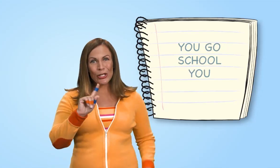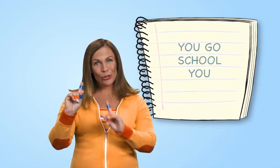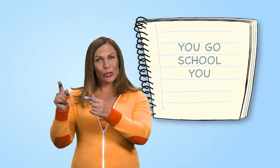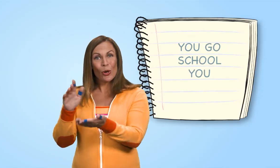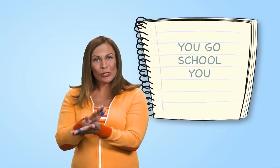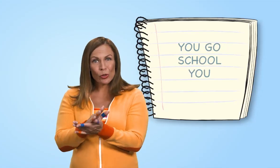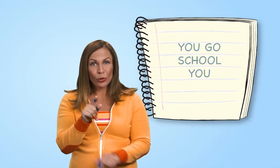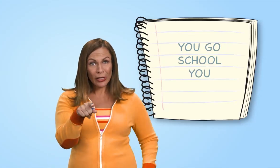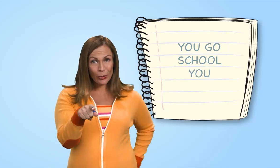You go school, you?